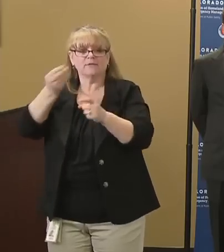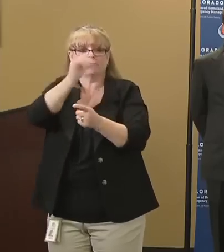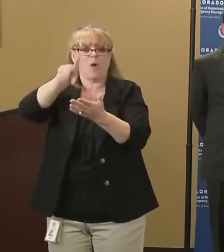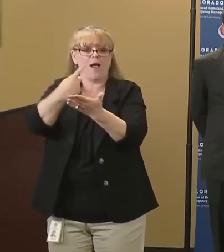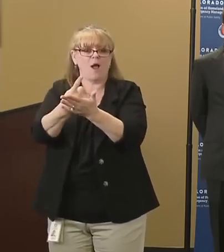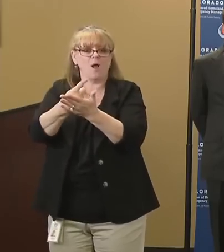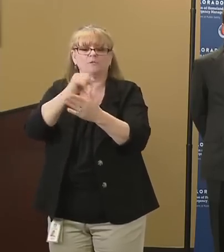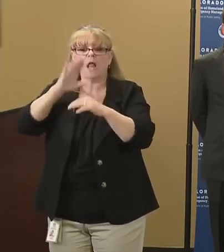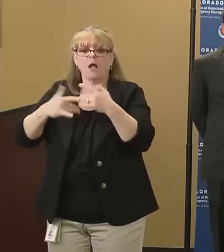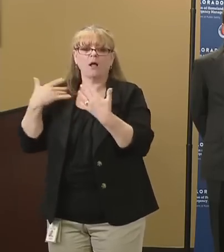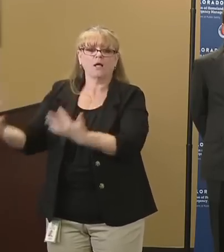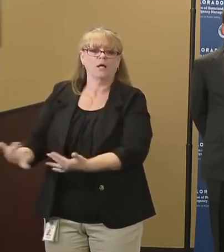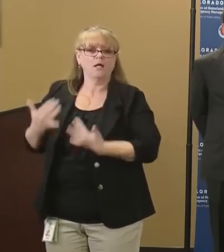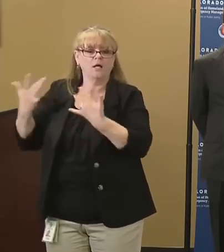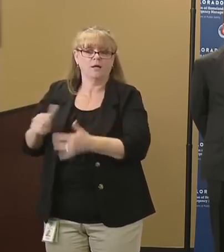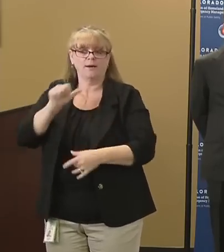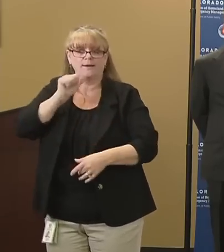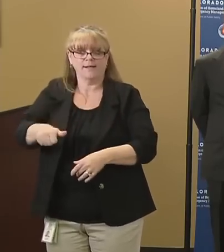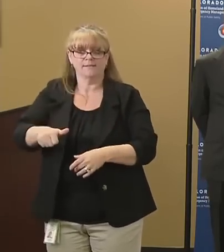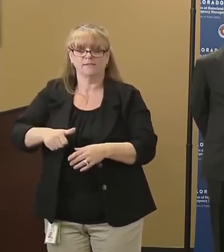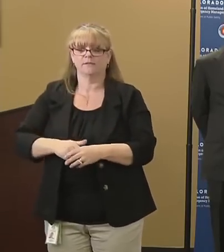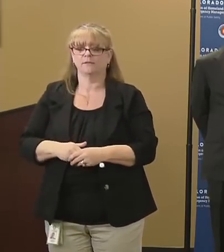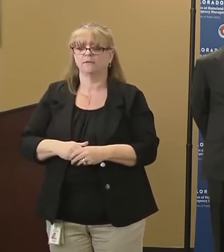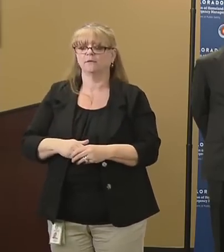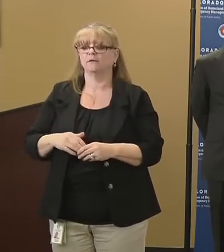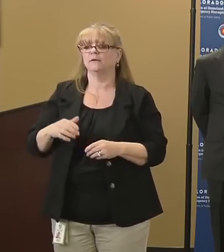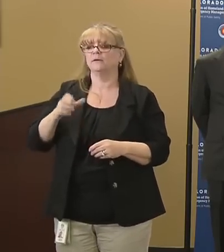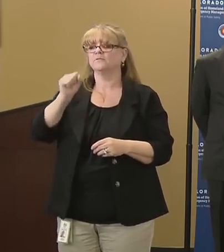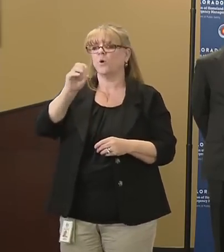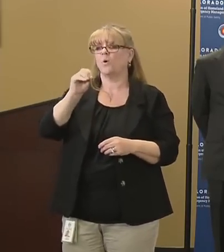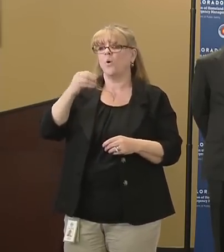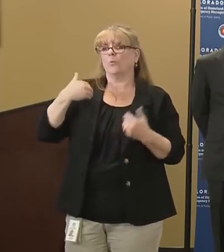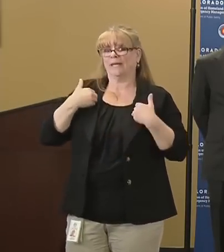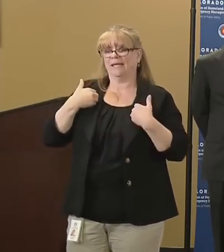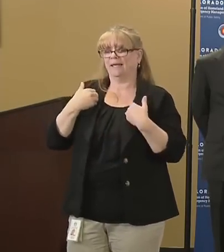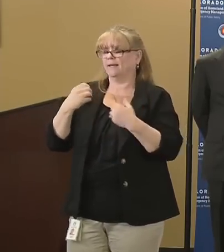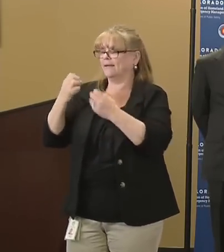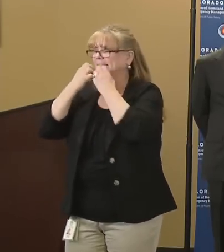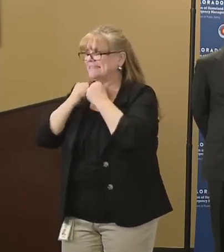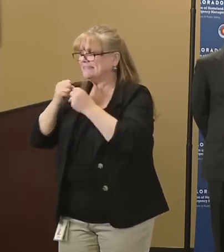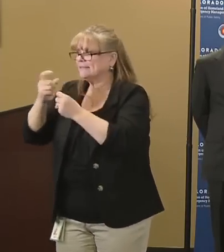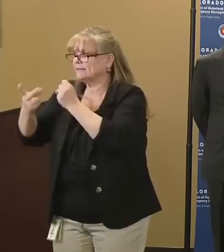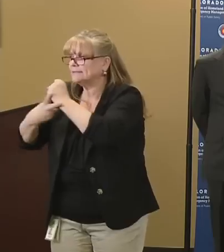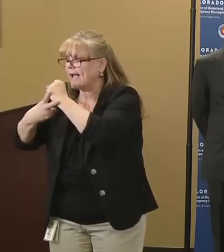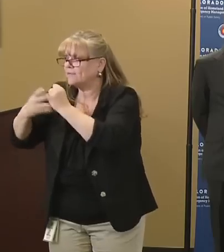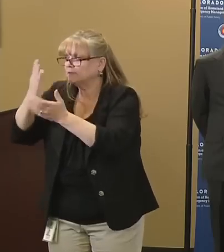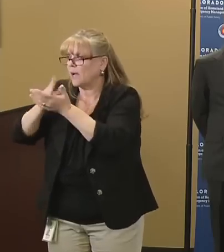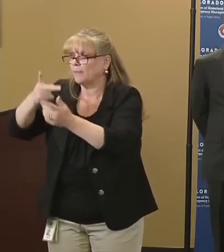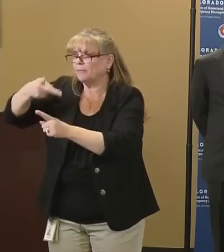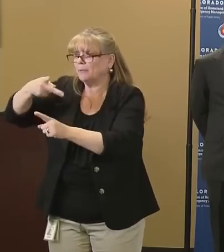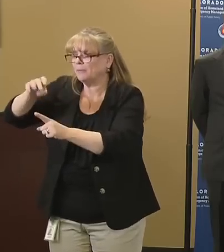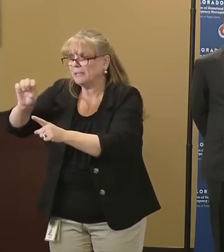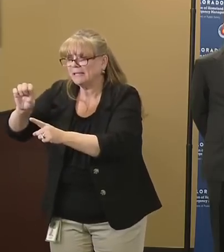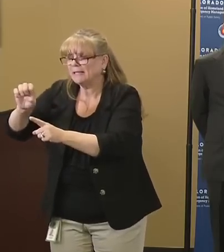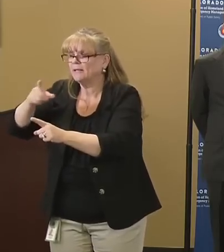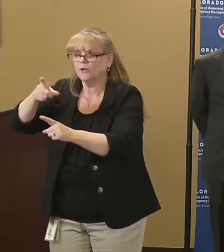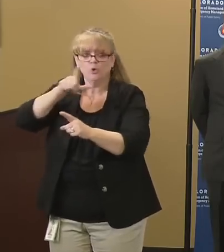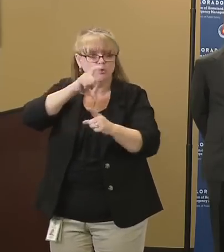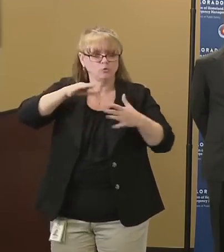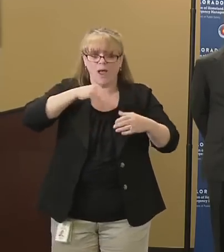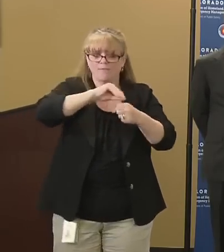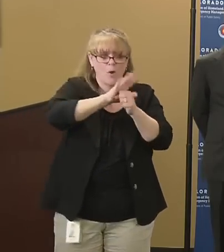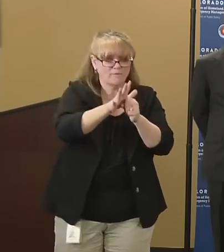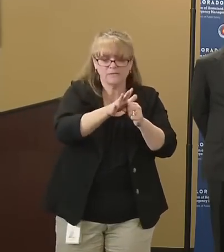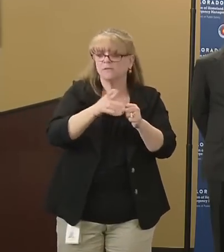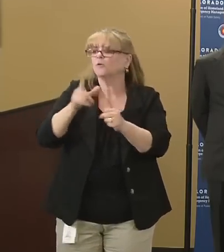by only using it for patients that are truly positive for the coronavirus. But in order to be successful and increase the number of lives